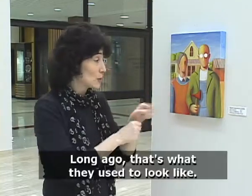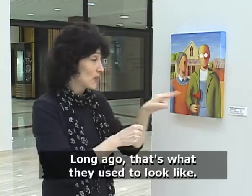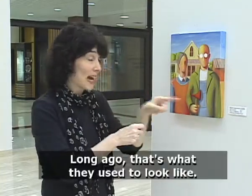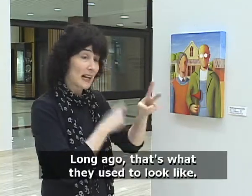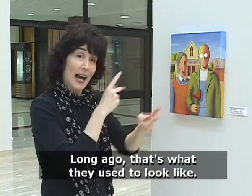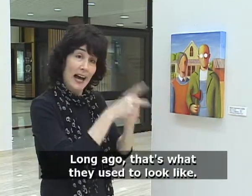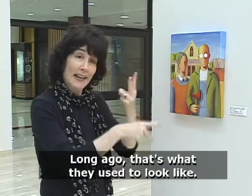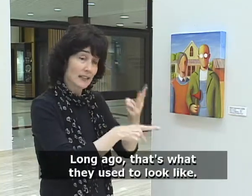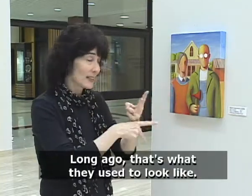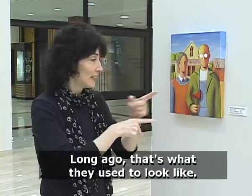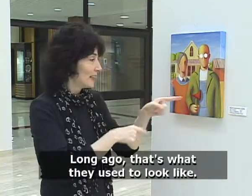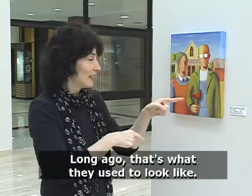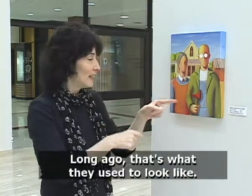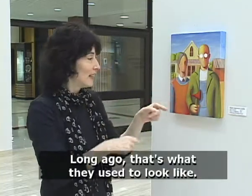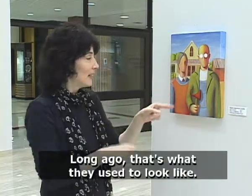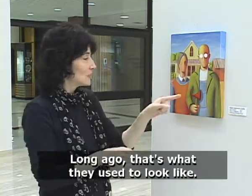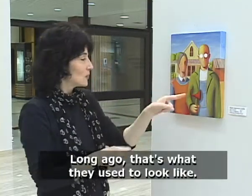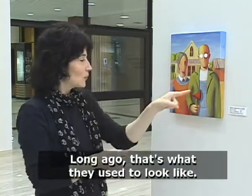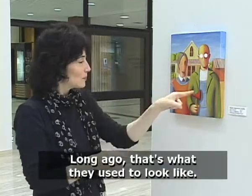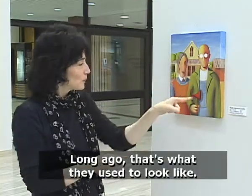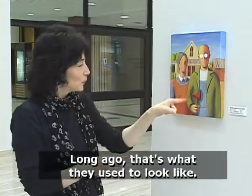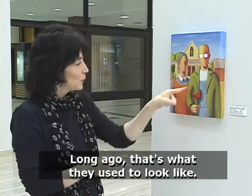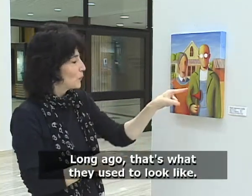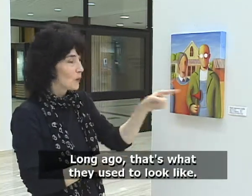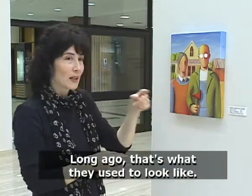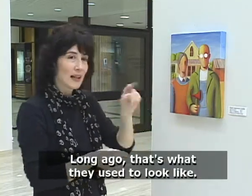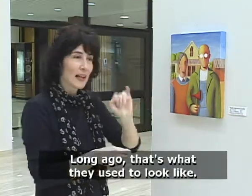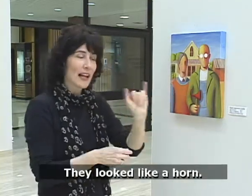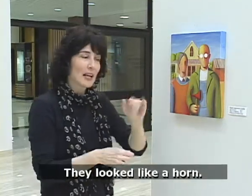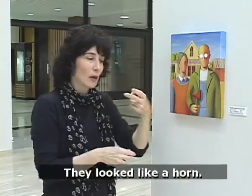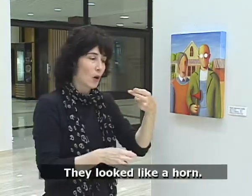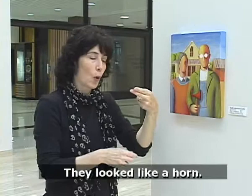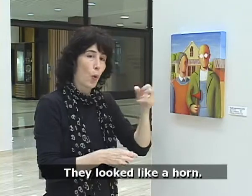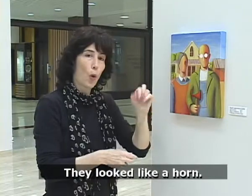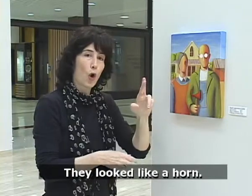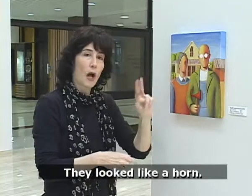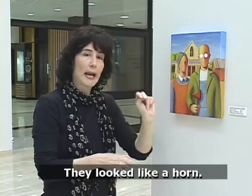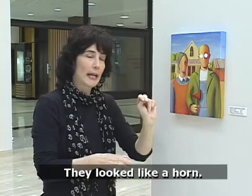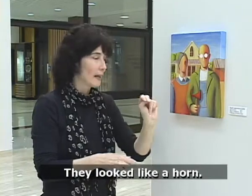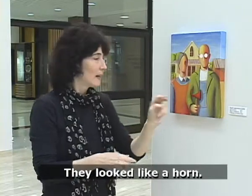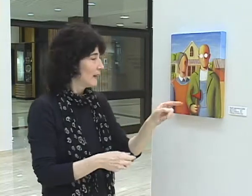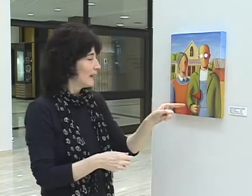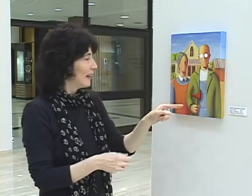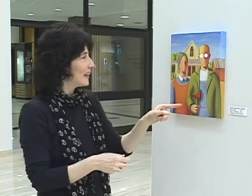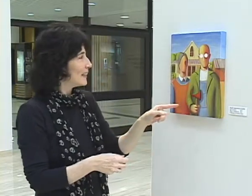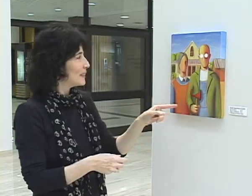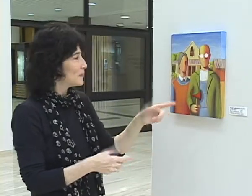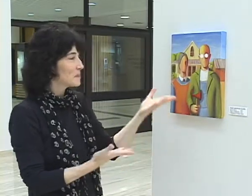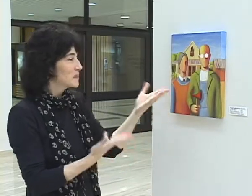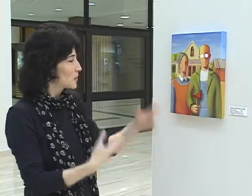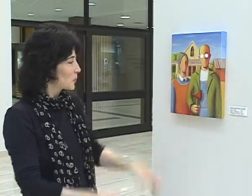Long ago, that's what they used to look like. They looked like a horn.